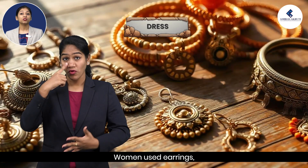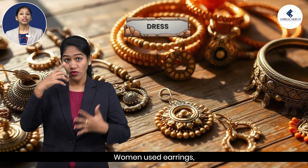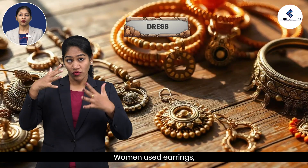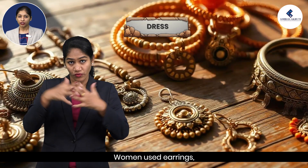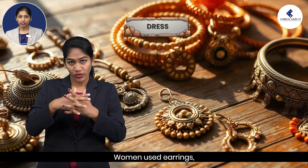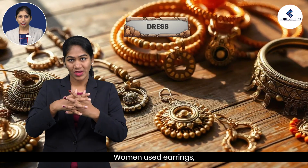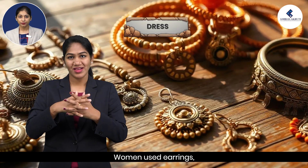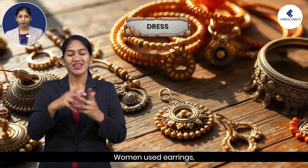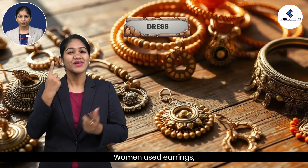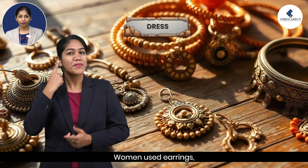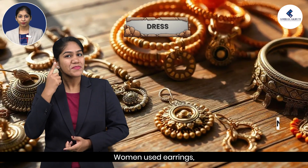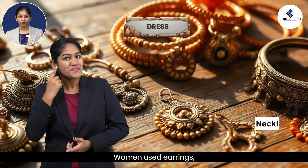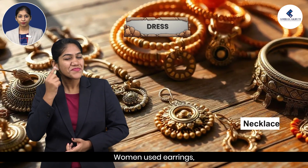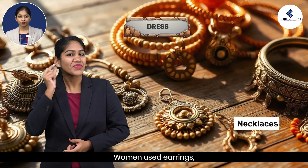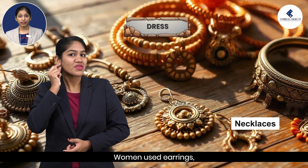Women used earrings,